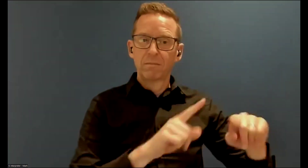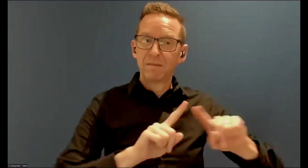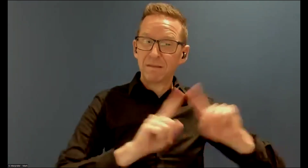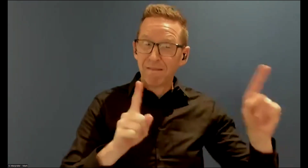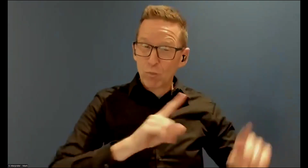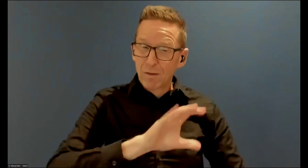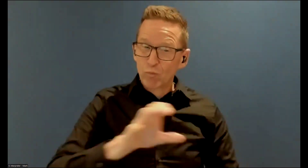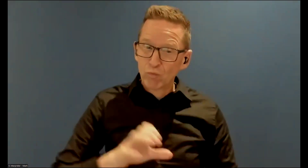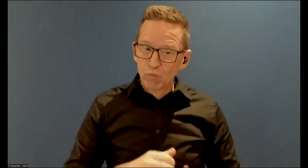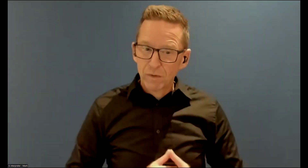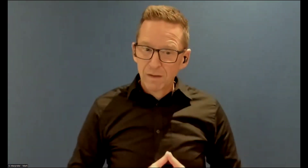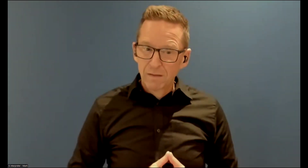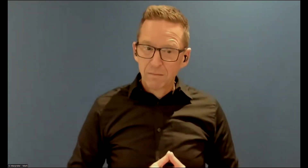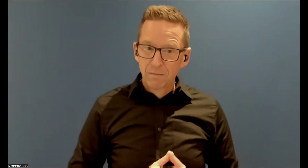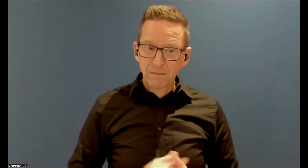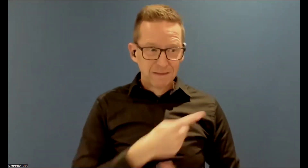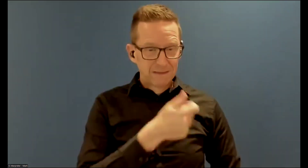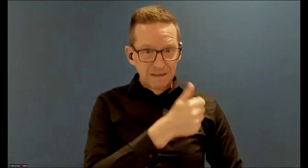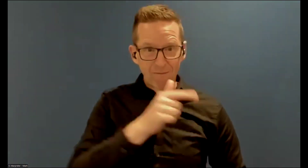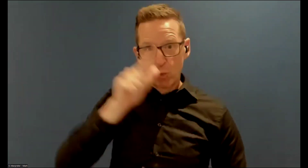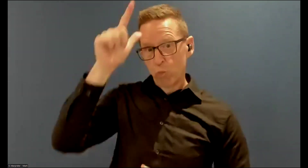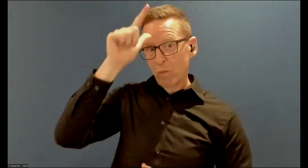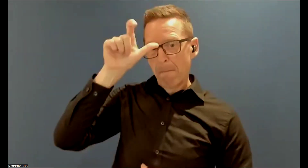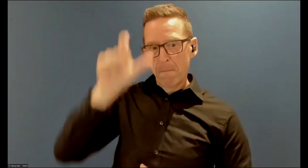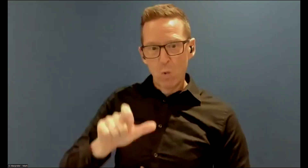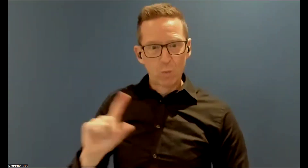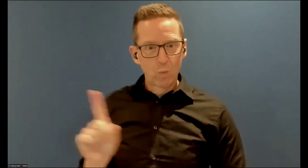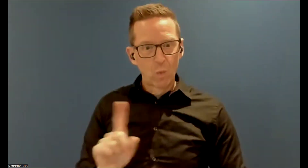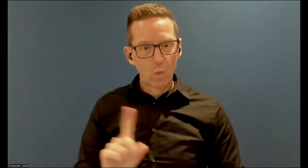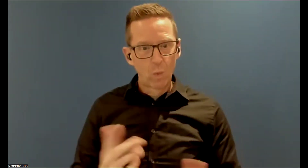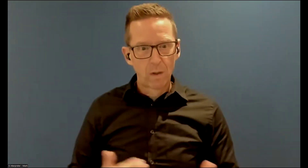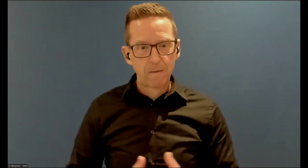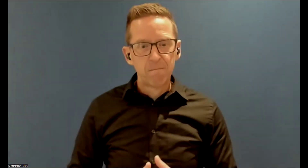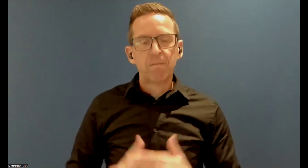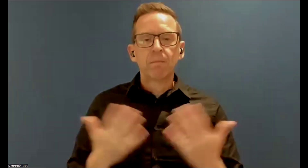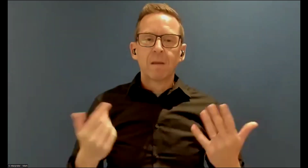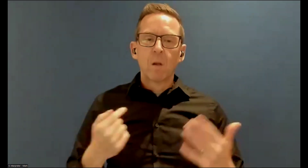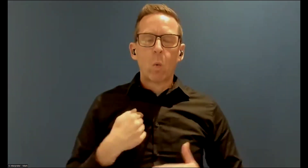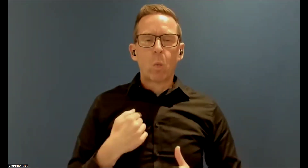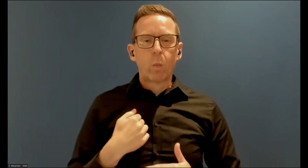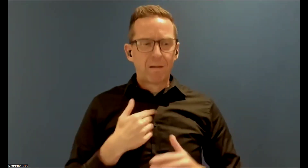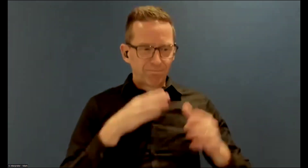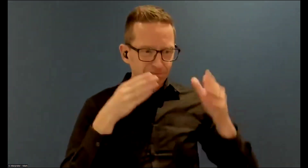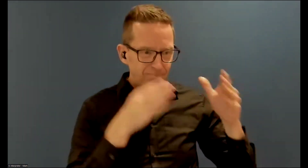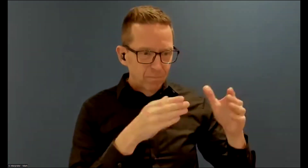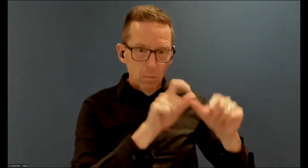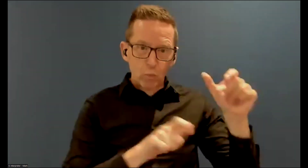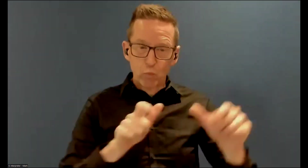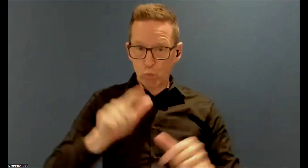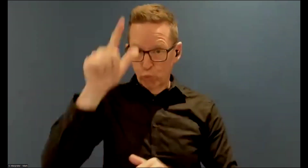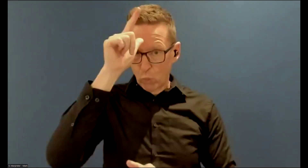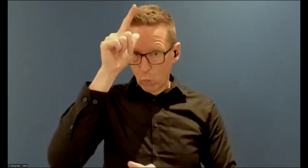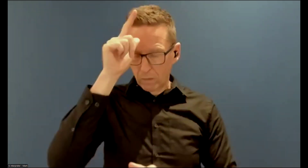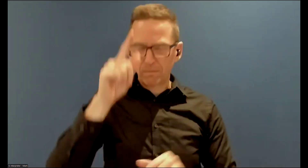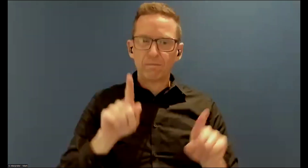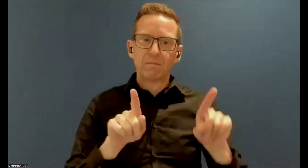and the good thing that we started also with the governmental institutions to give example for the private sector. And this is another